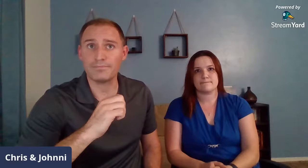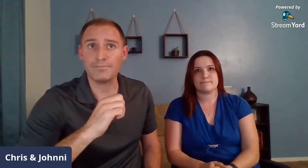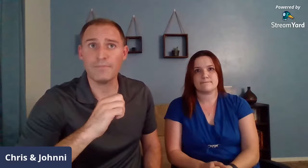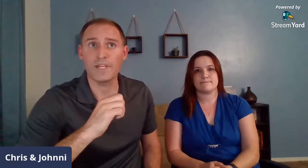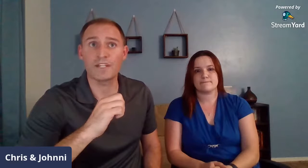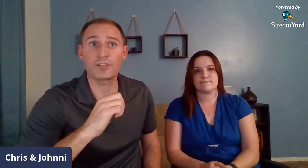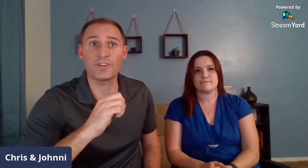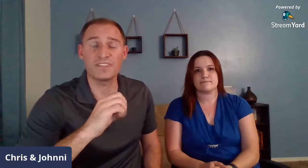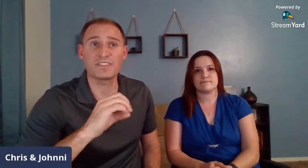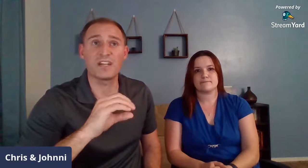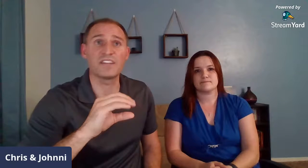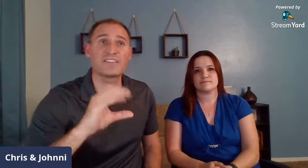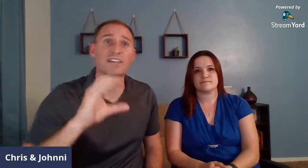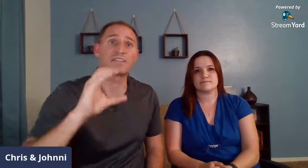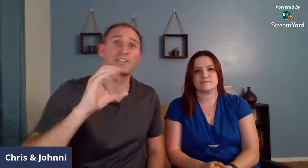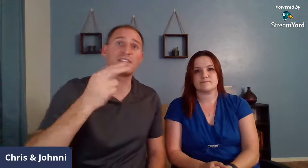name? Chris Lonsdale. So